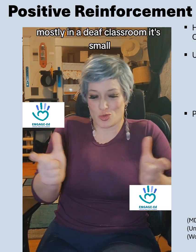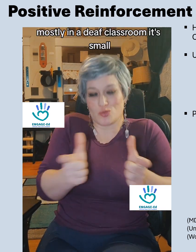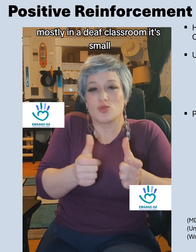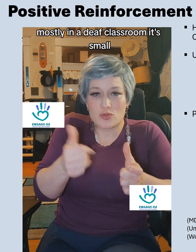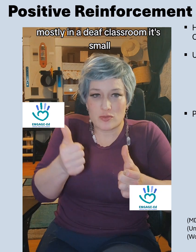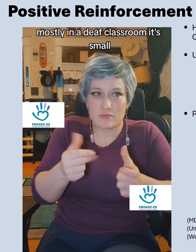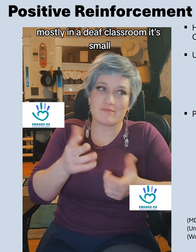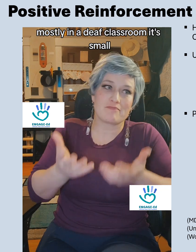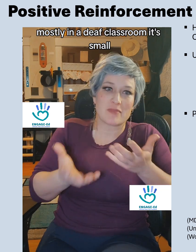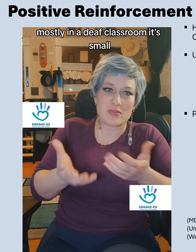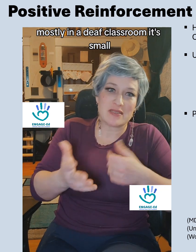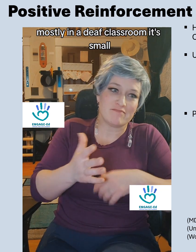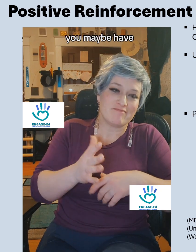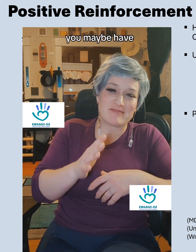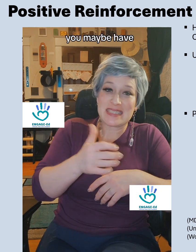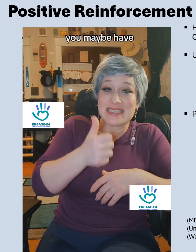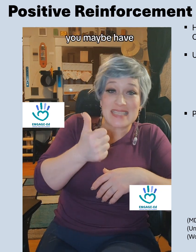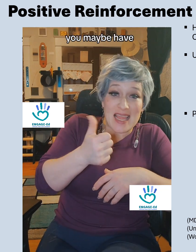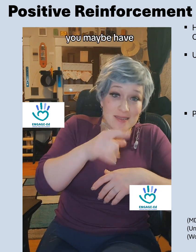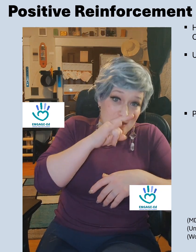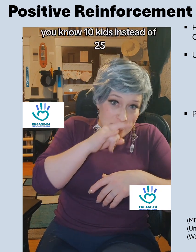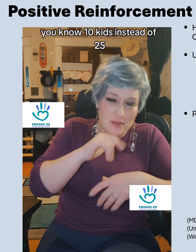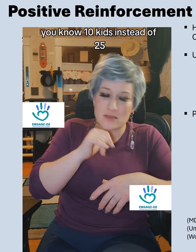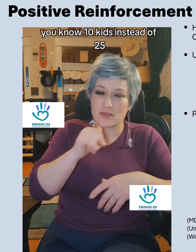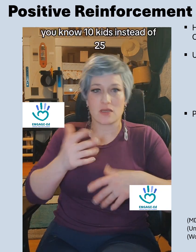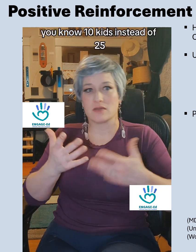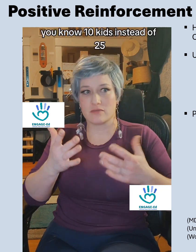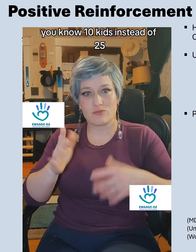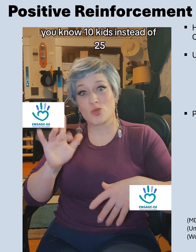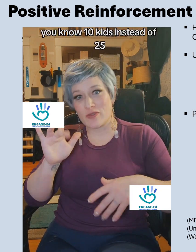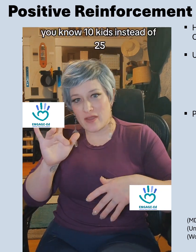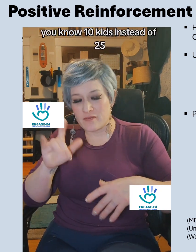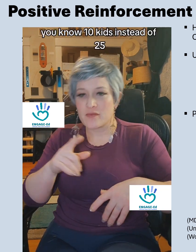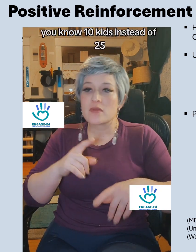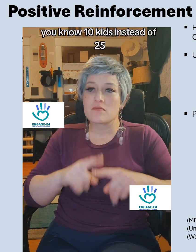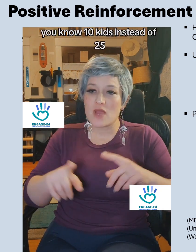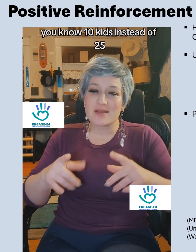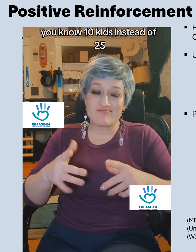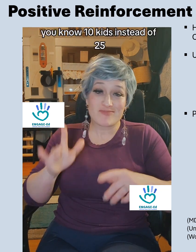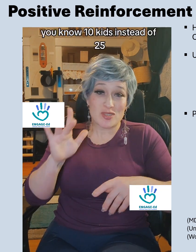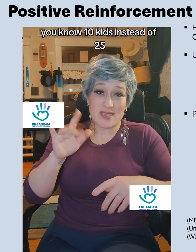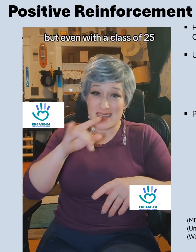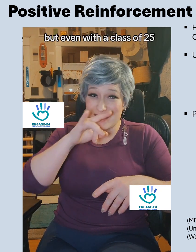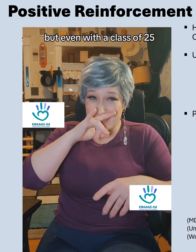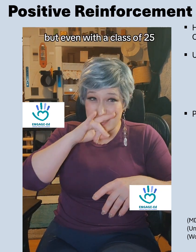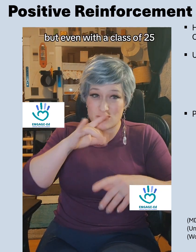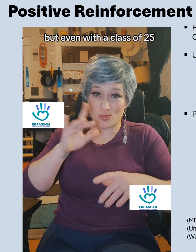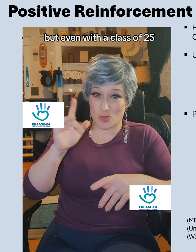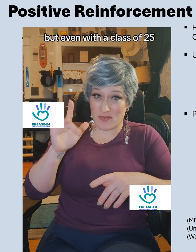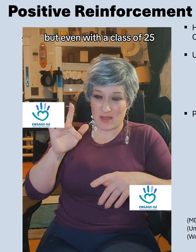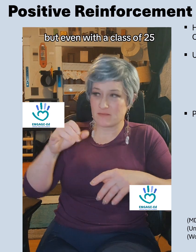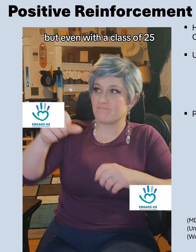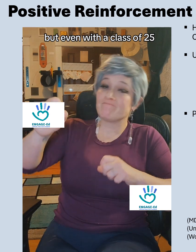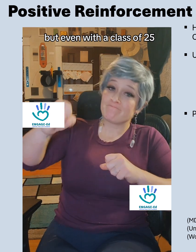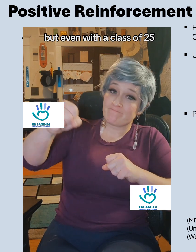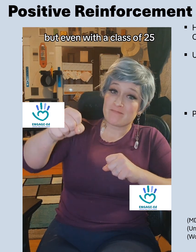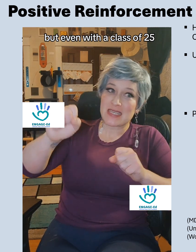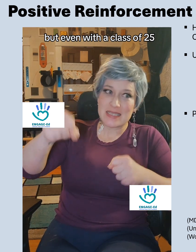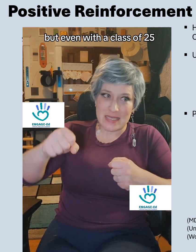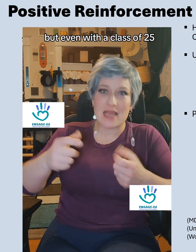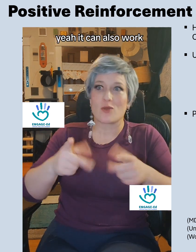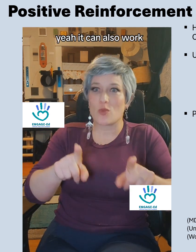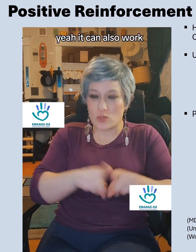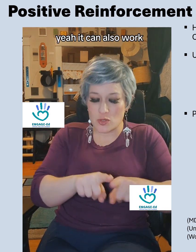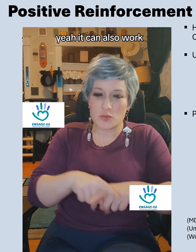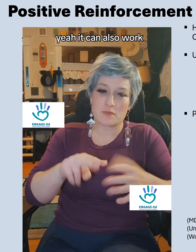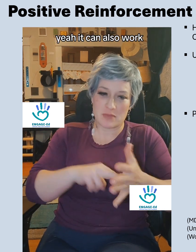Mostly in a deaf classroom, it's small. You maybe have, 10 kids instead of 25. But even with a class of